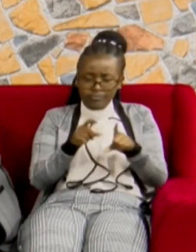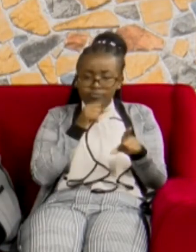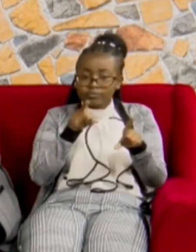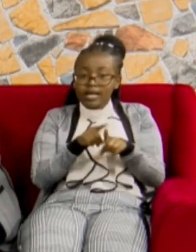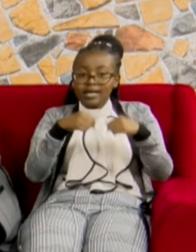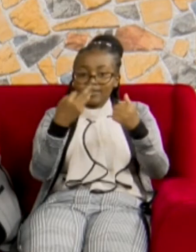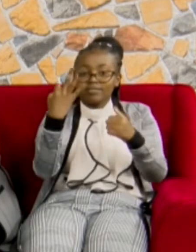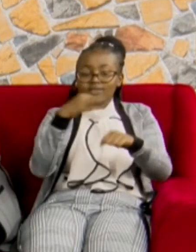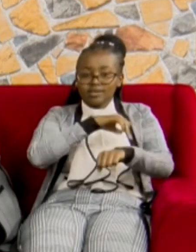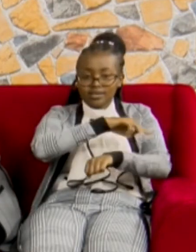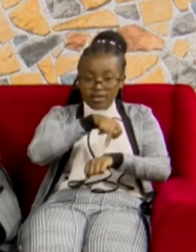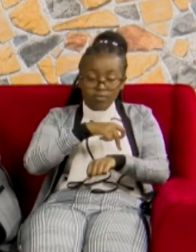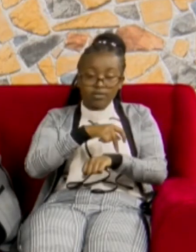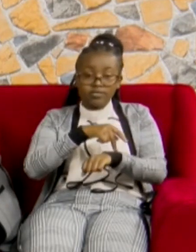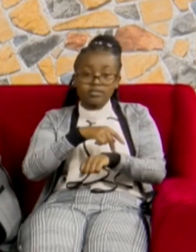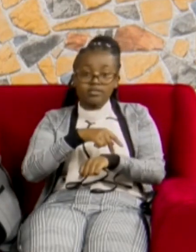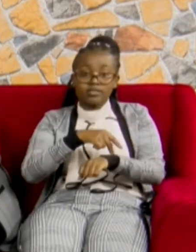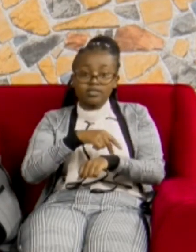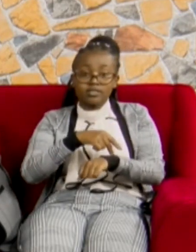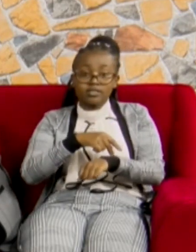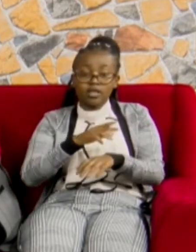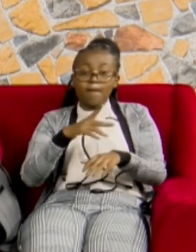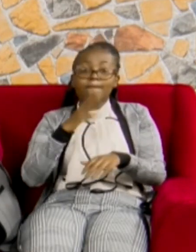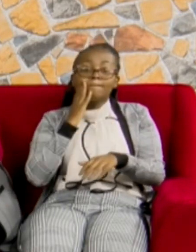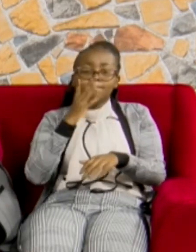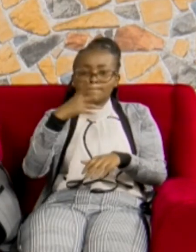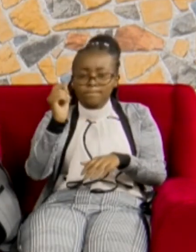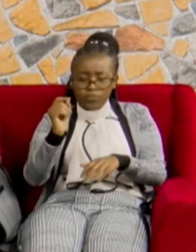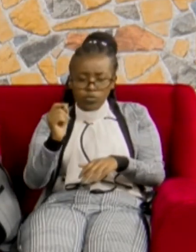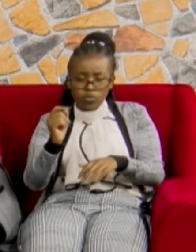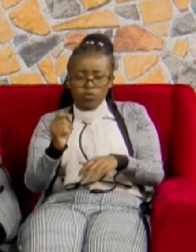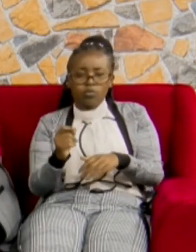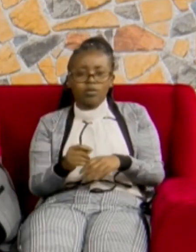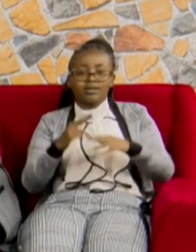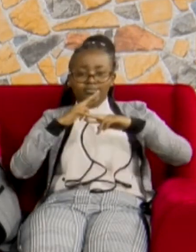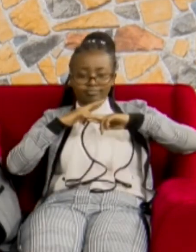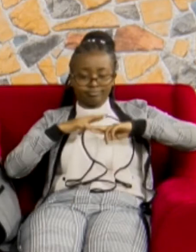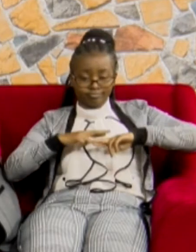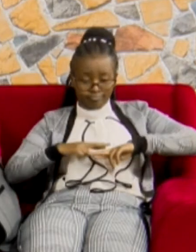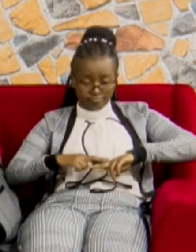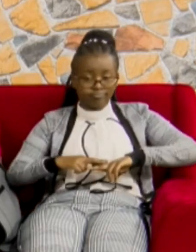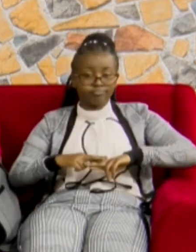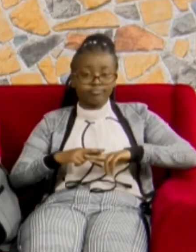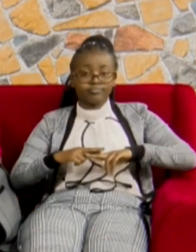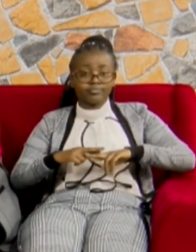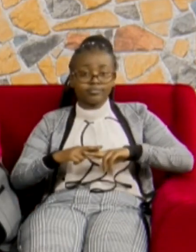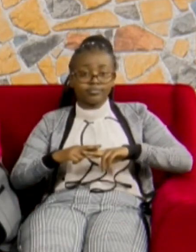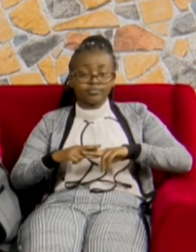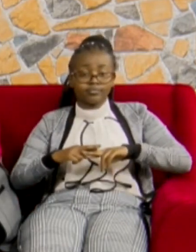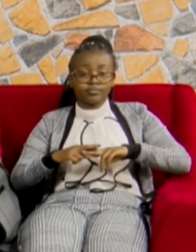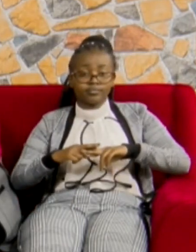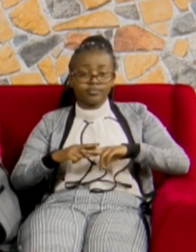3 hours. Let mom go to the spa. Let her have that time where it is her me time.